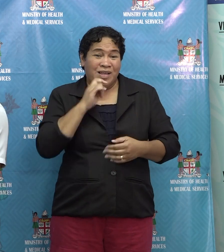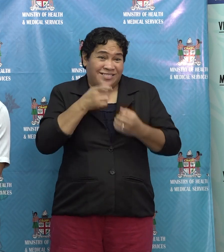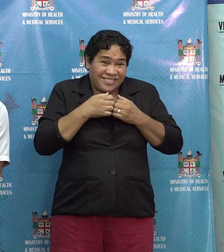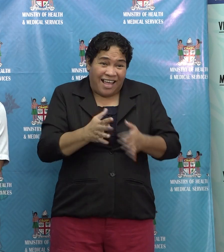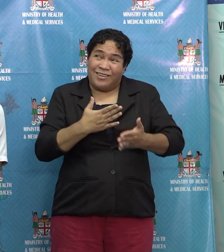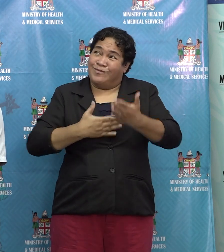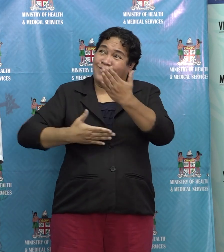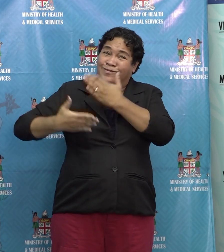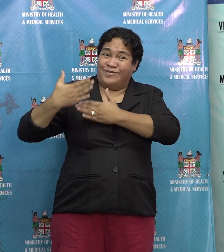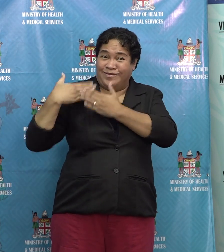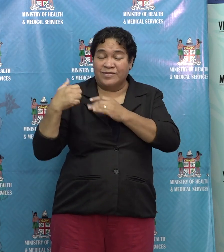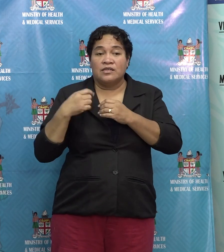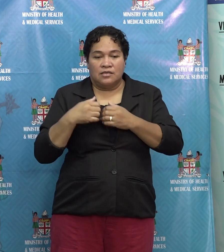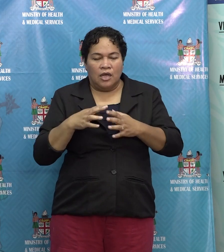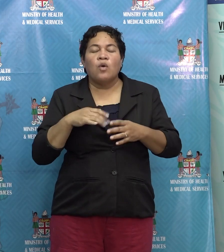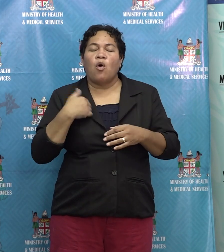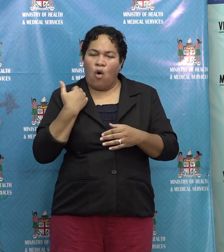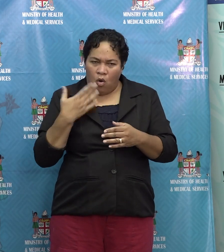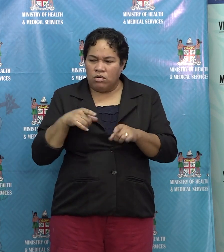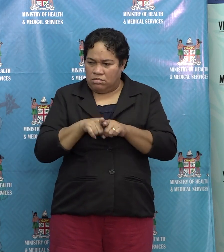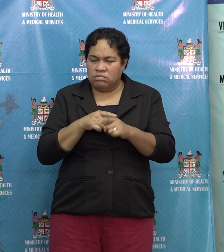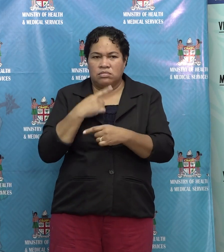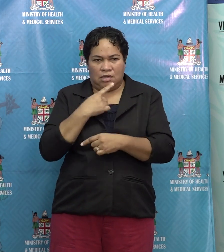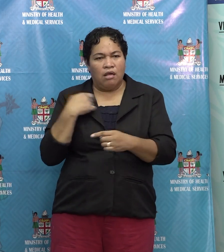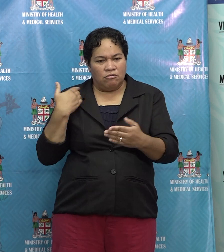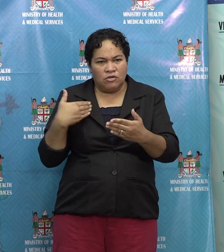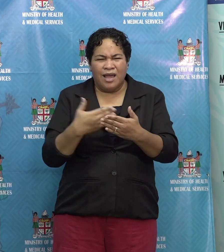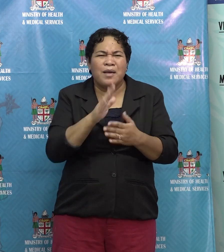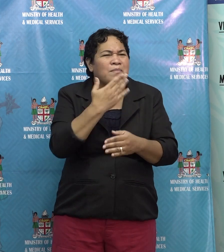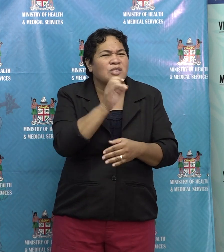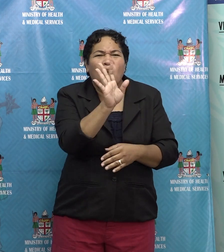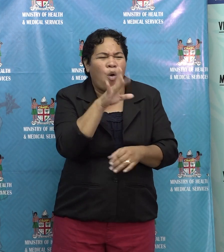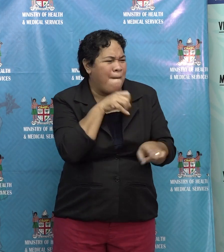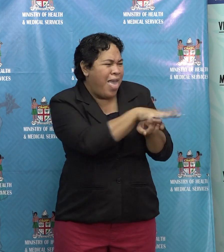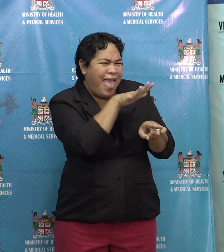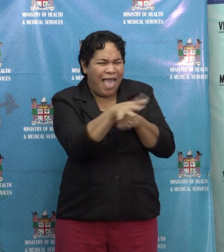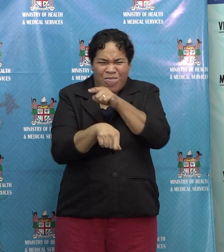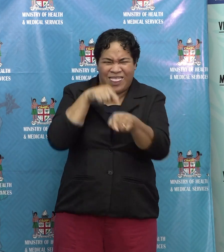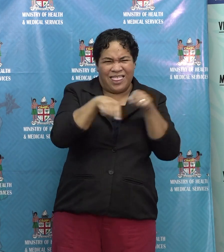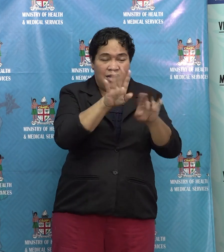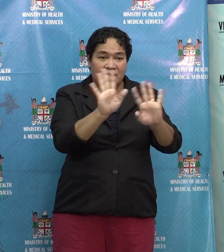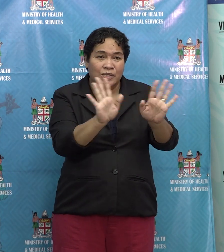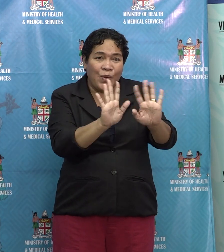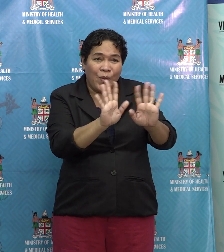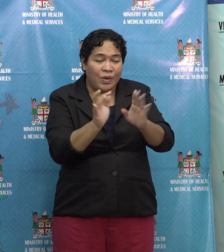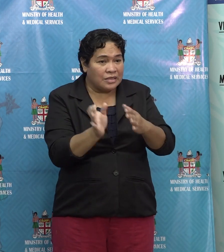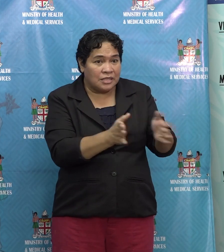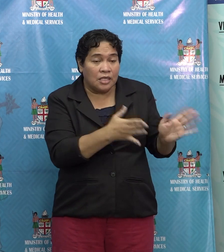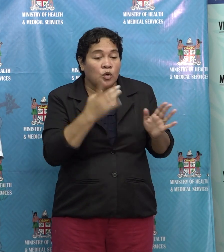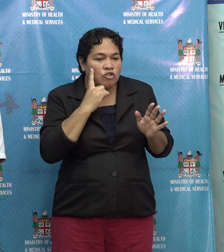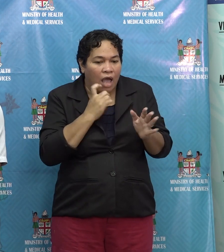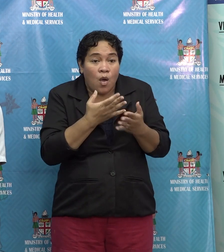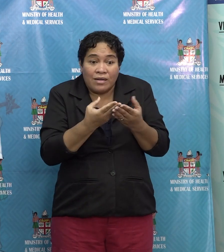of this campaign up until now, we've always said that. Let's not work on the blame game. Let's just work on mitigating whatever risk that we